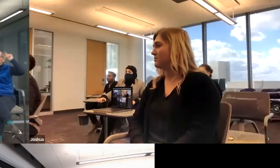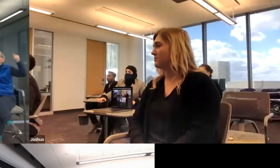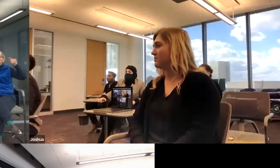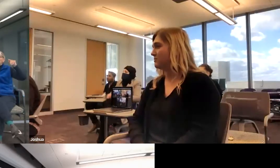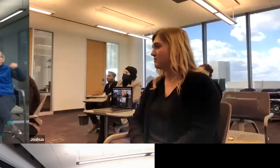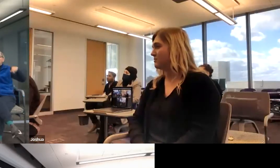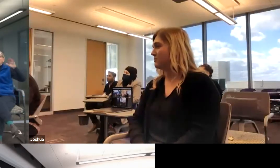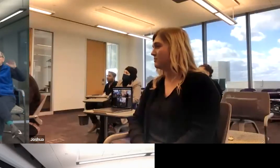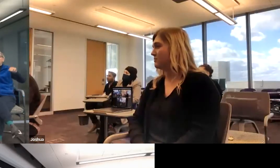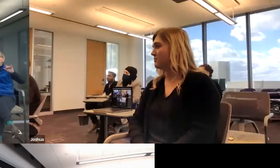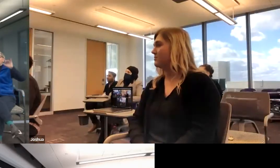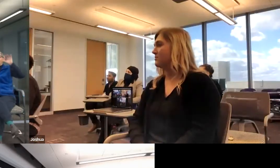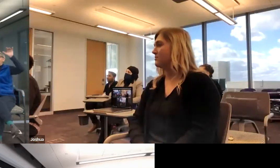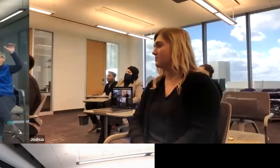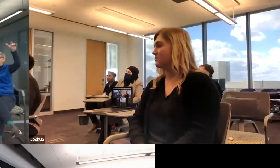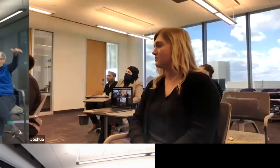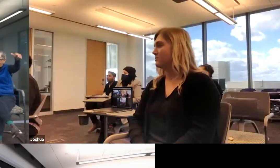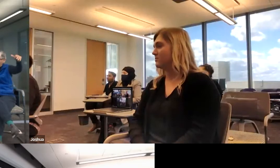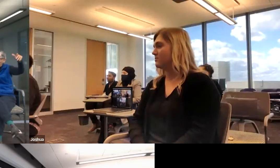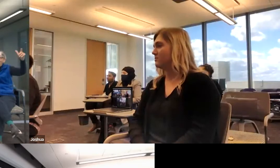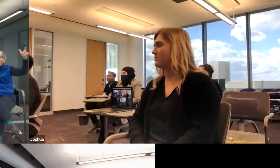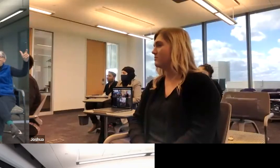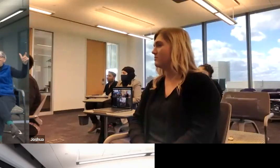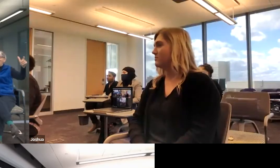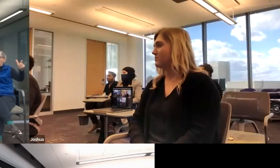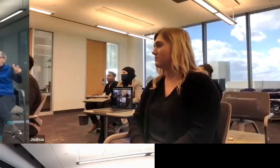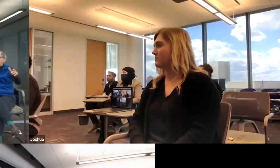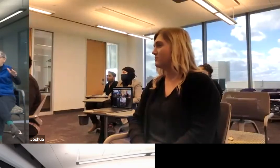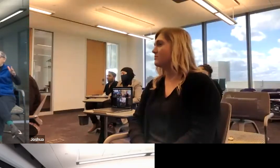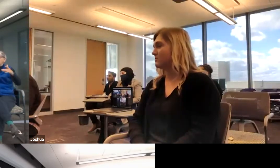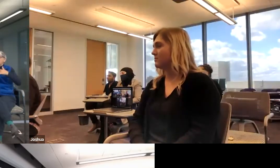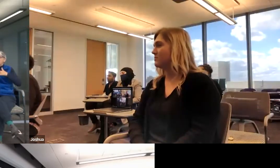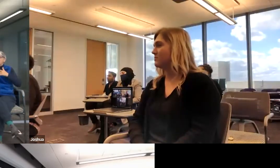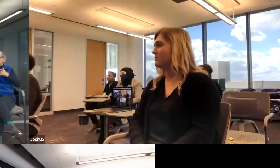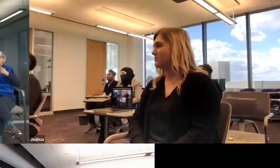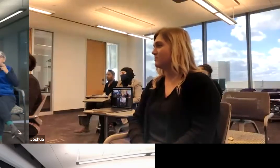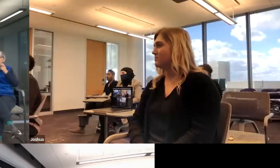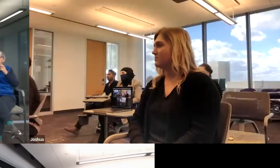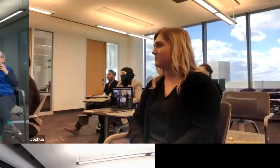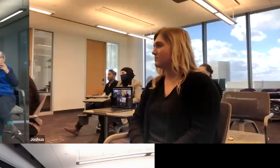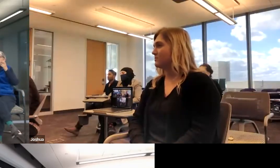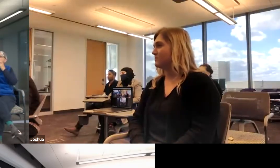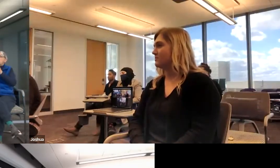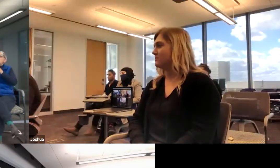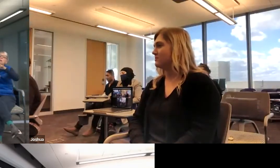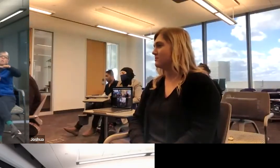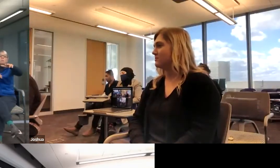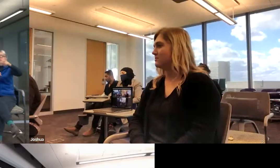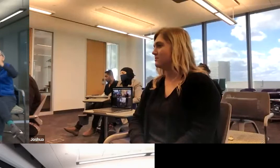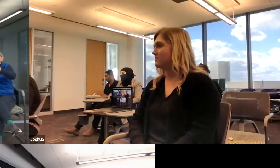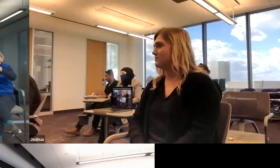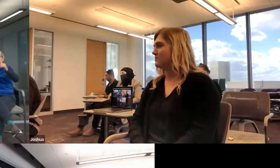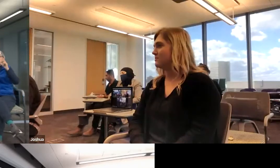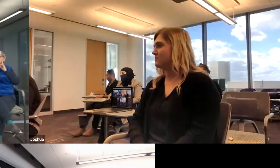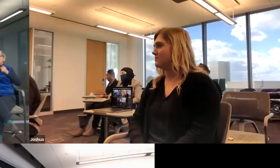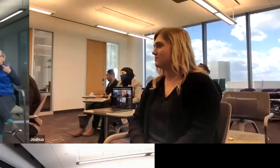other programs in university started establishing deaf programs at the same time. So folks were going elsewhere to get their